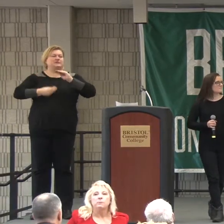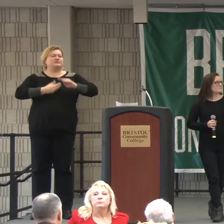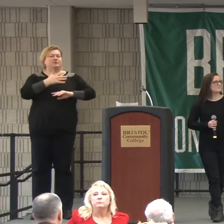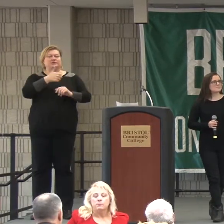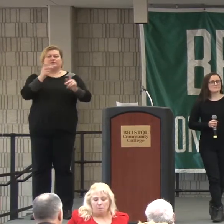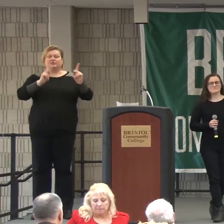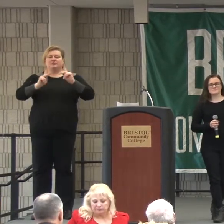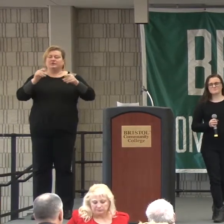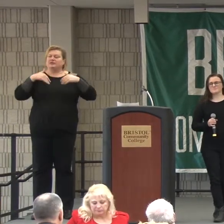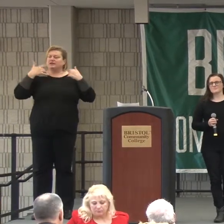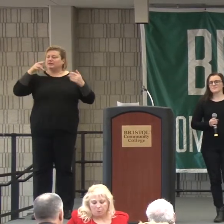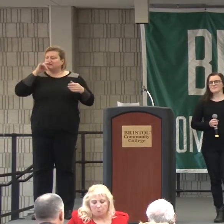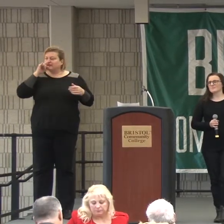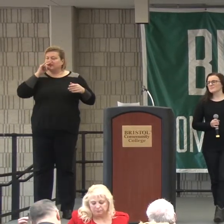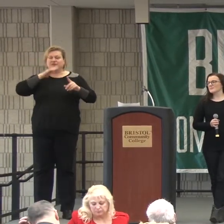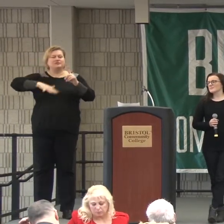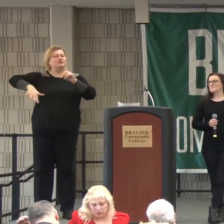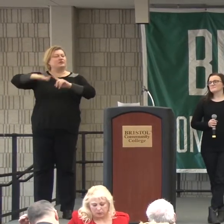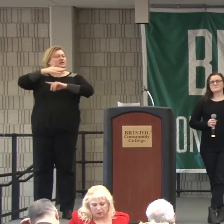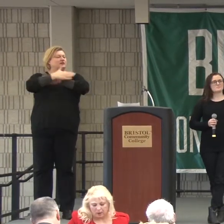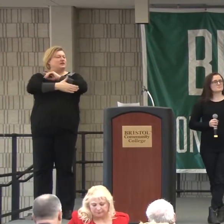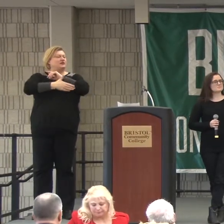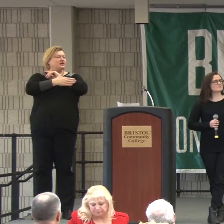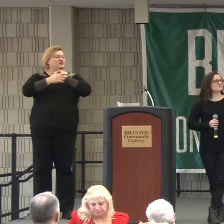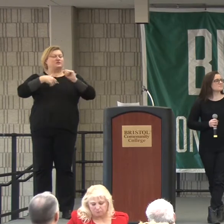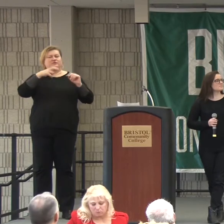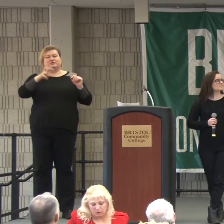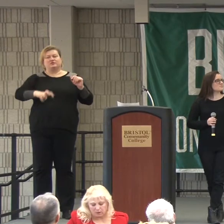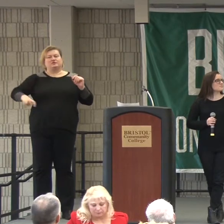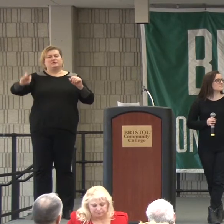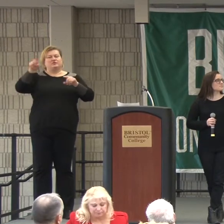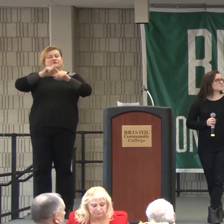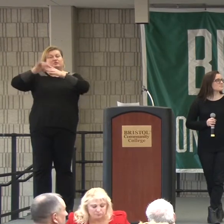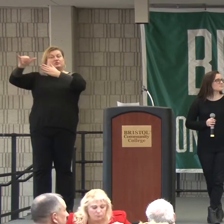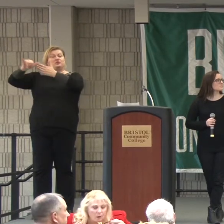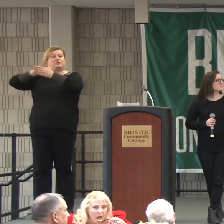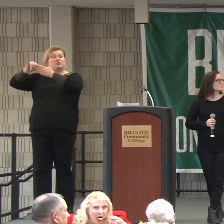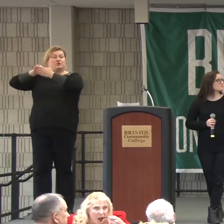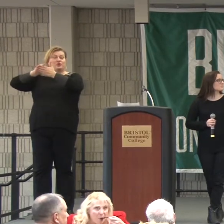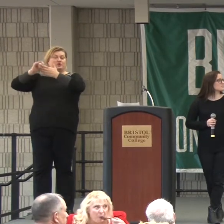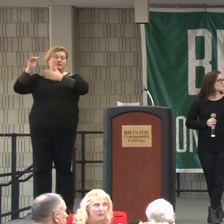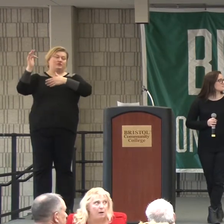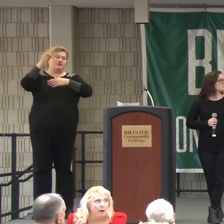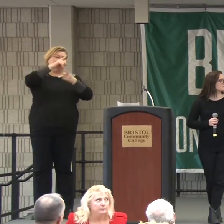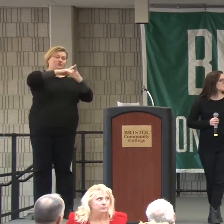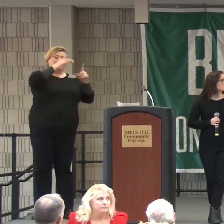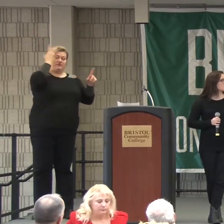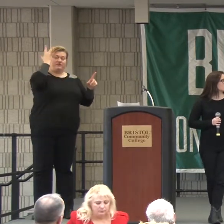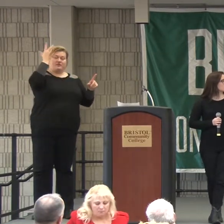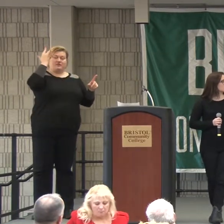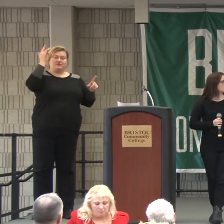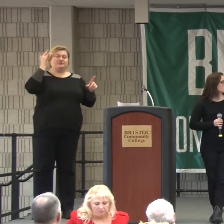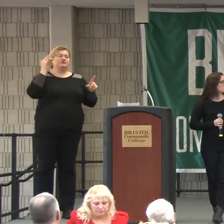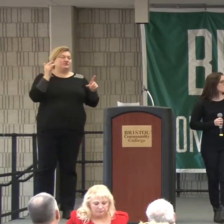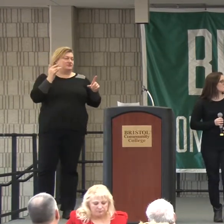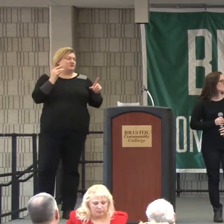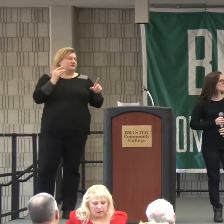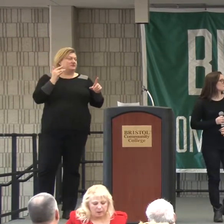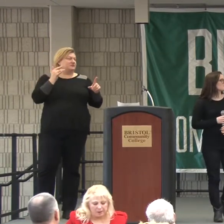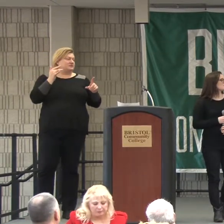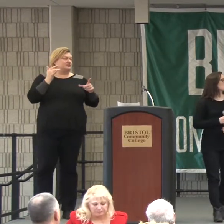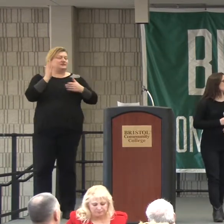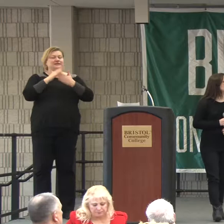others, young kids, you know, around the country. We've traveled all the way from New York, cross country to California, hit a couple states in the